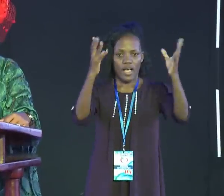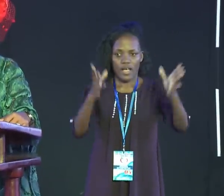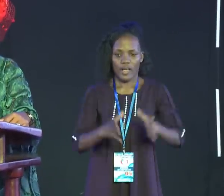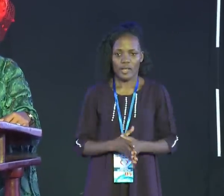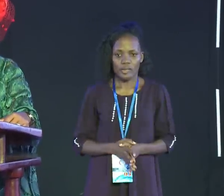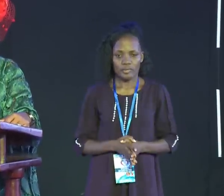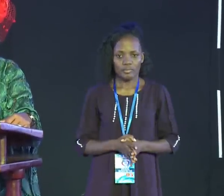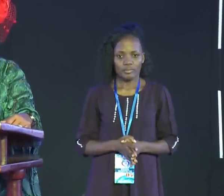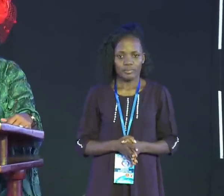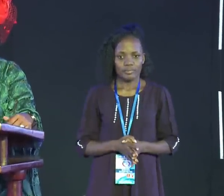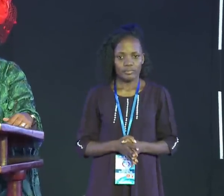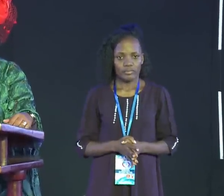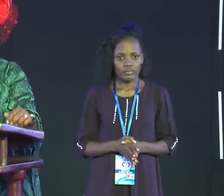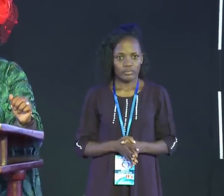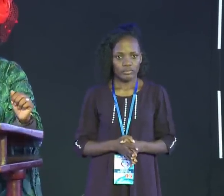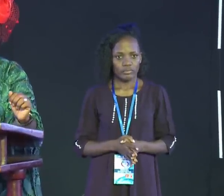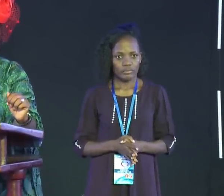Hallelujah. Amen.